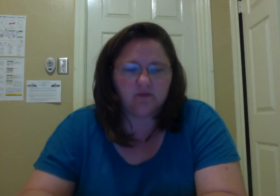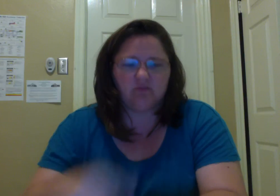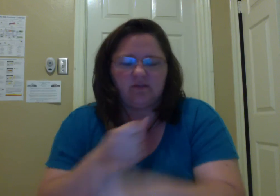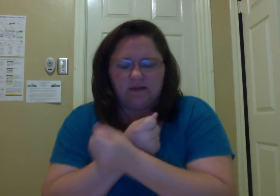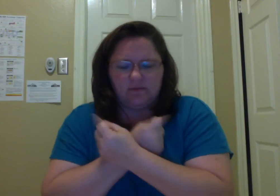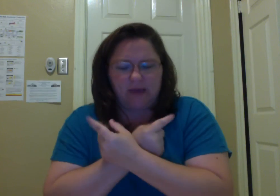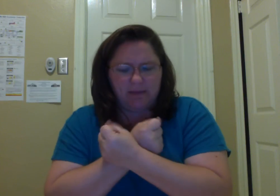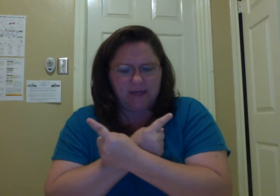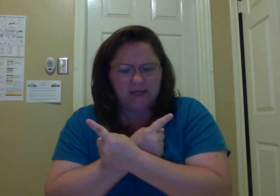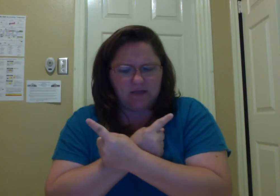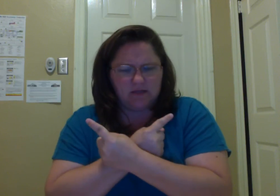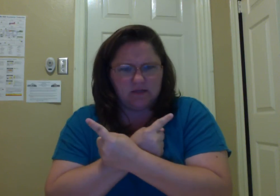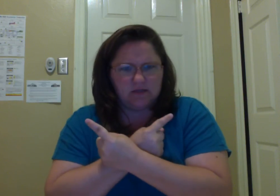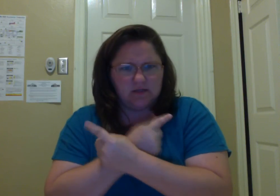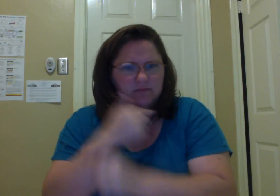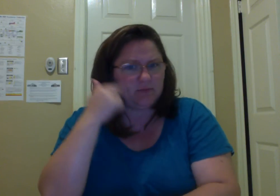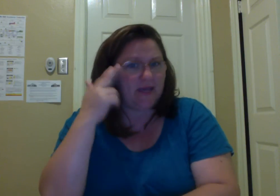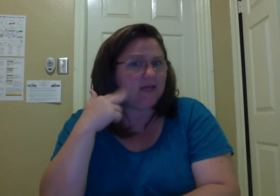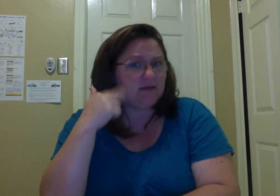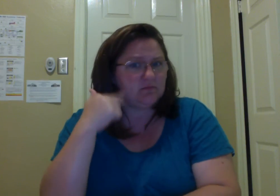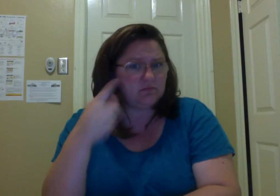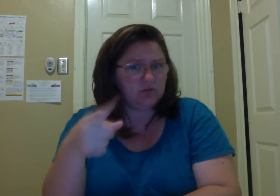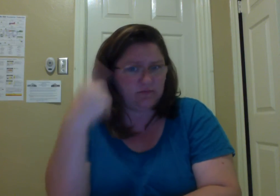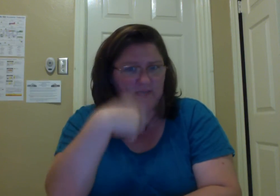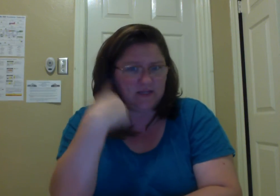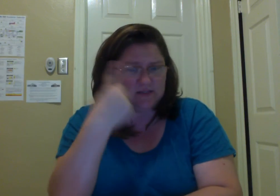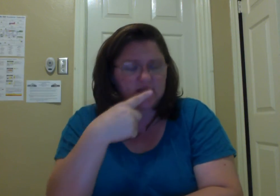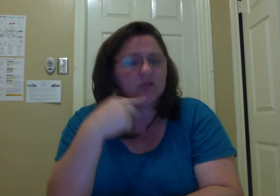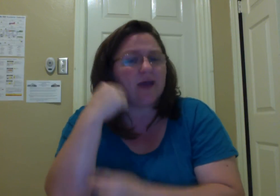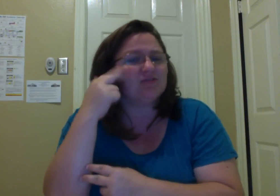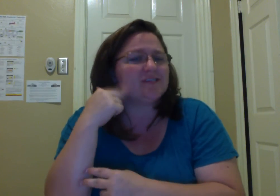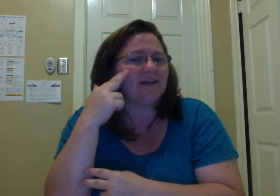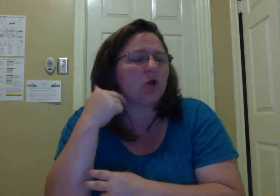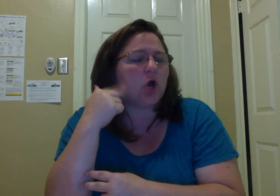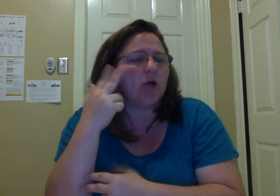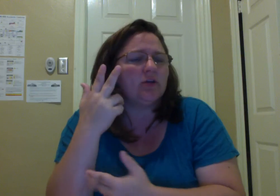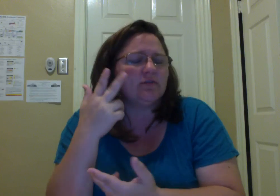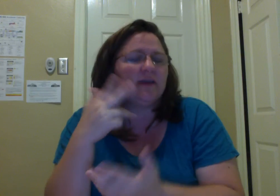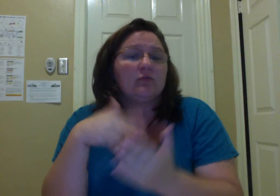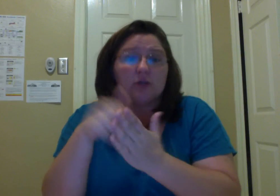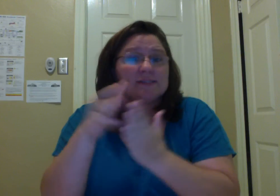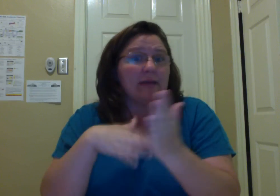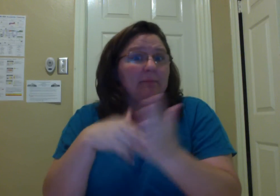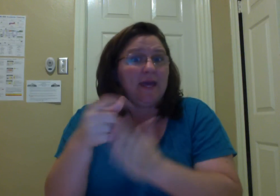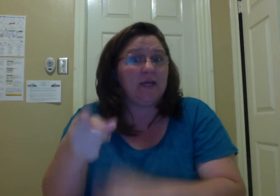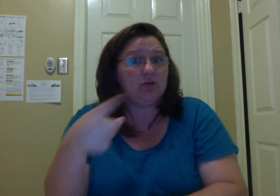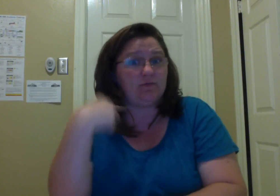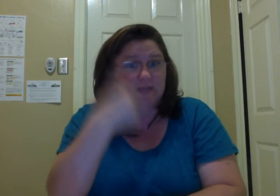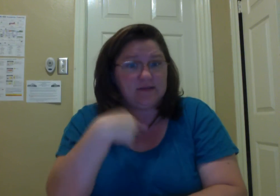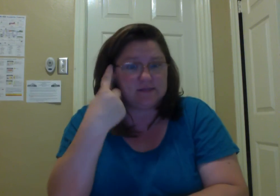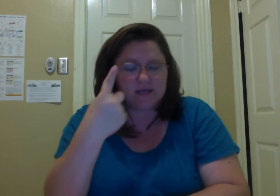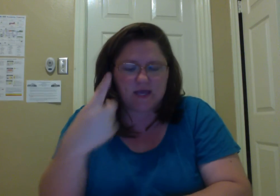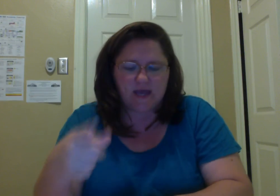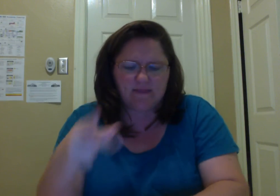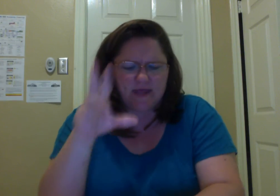she signs Batman, paint your face, and you actually sign it on your face, or you could sign paint your face. And then Adam